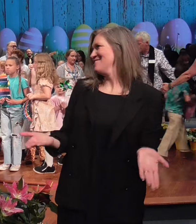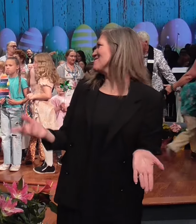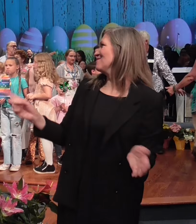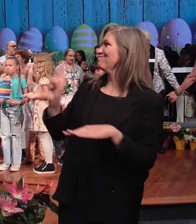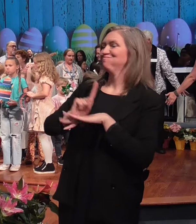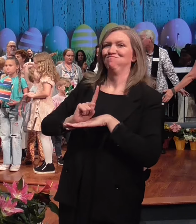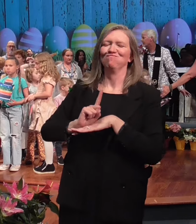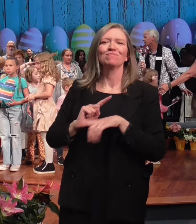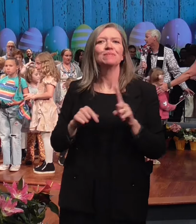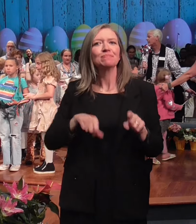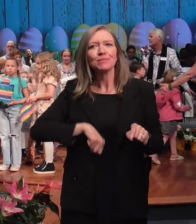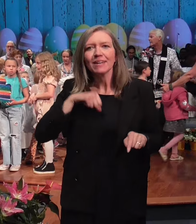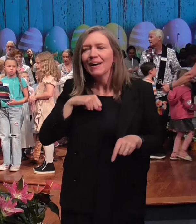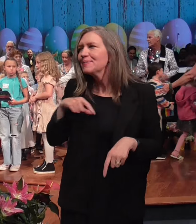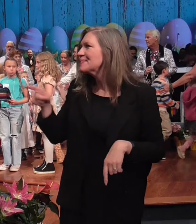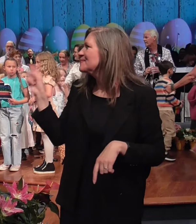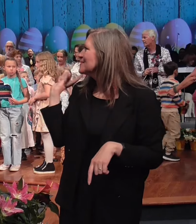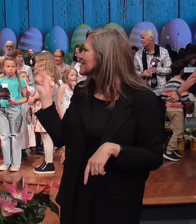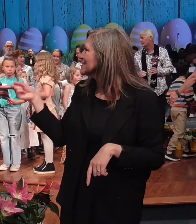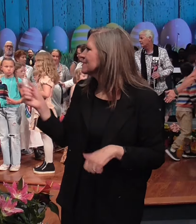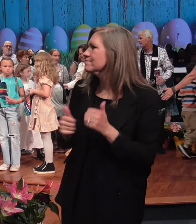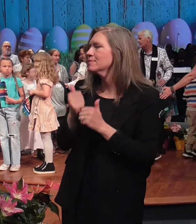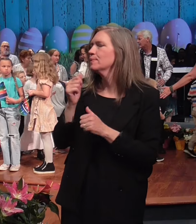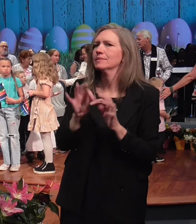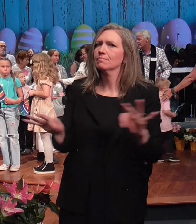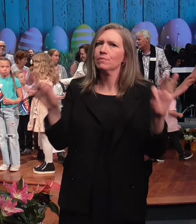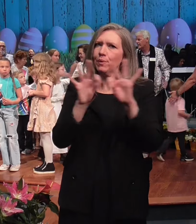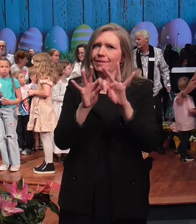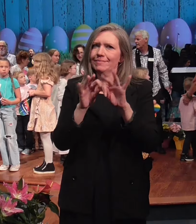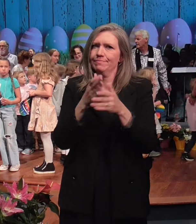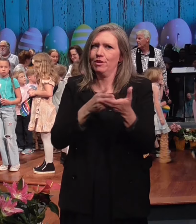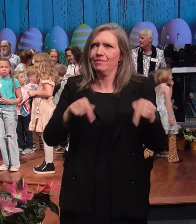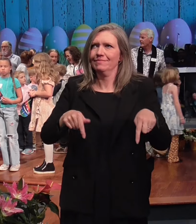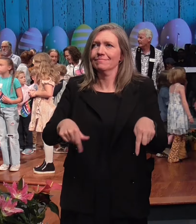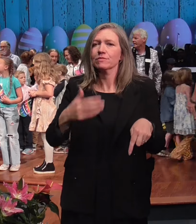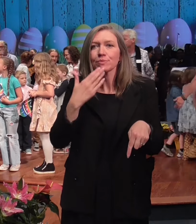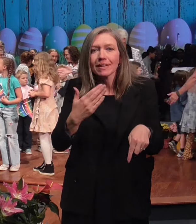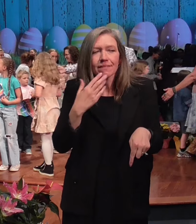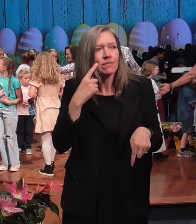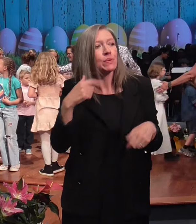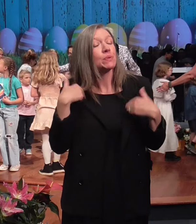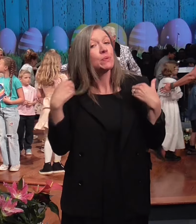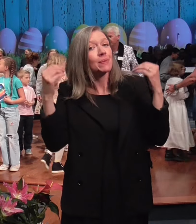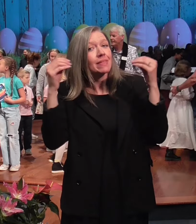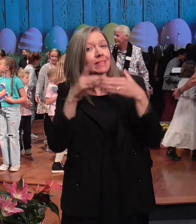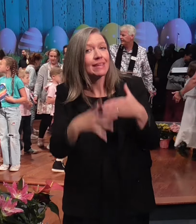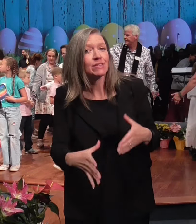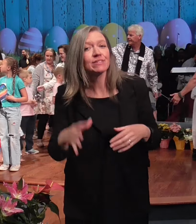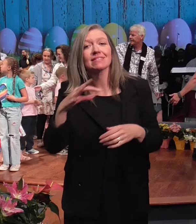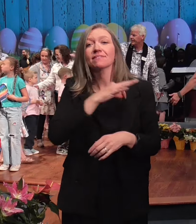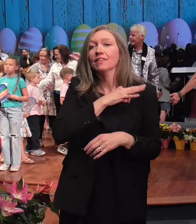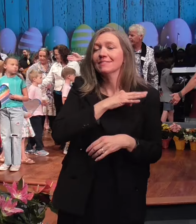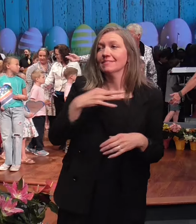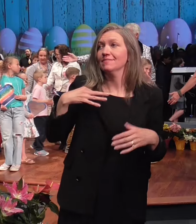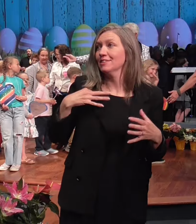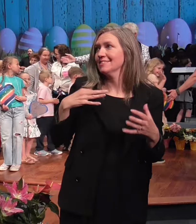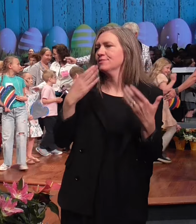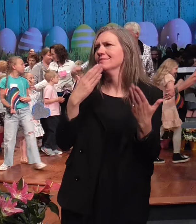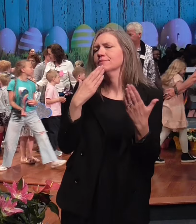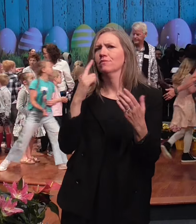proud of you, and you're the most important thing we do here. So we're so grateful to all of our youth leaders and volunteers. Thank you for letting us